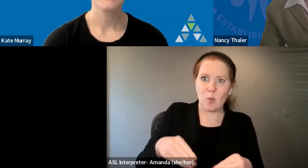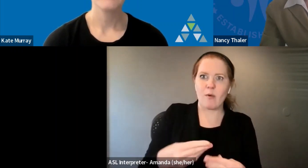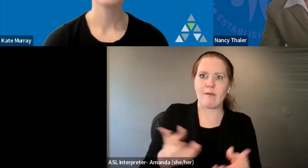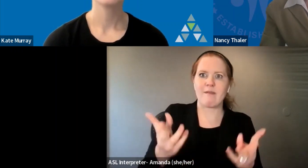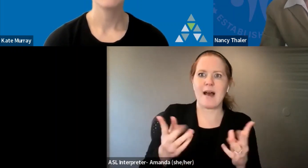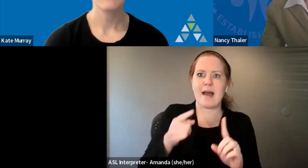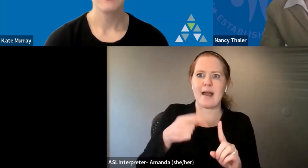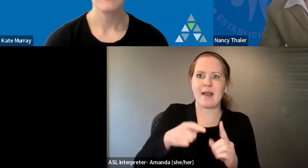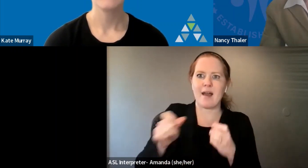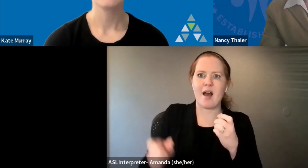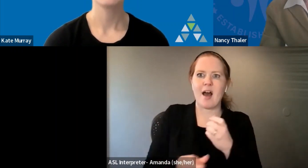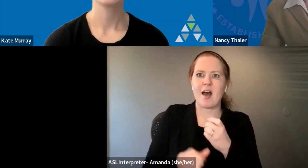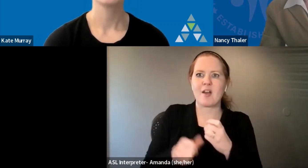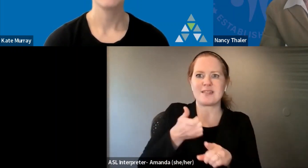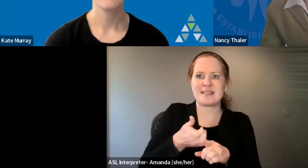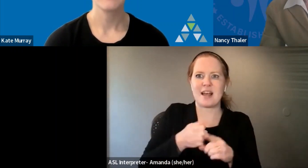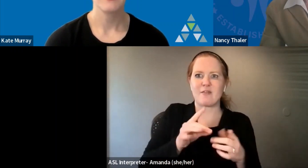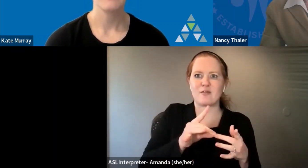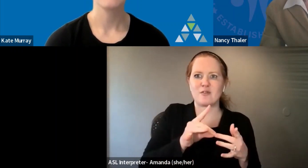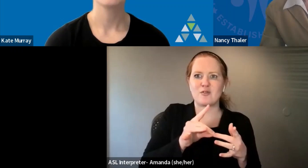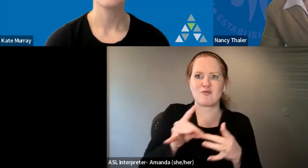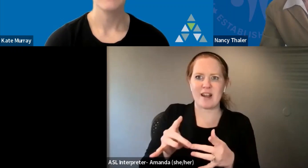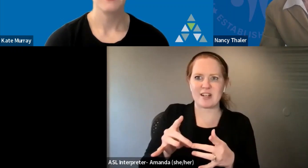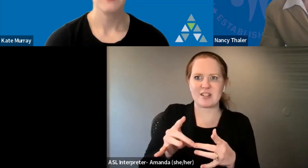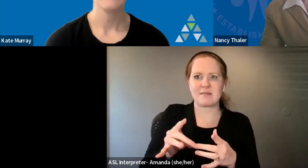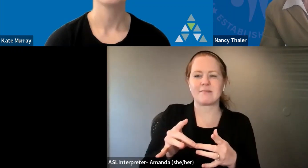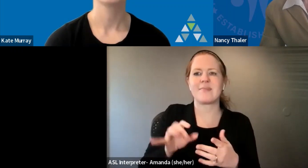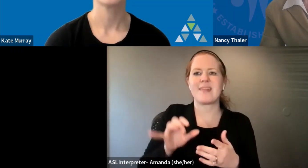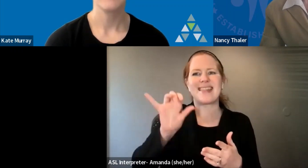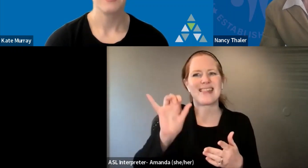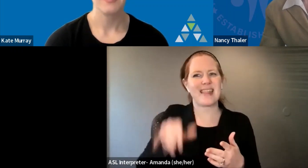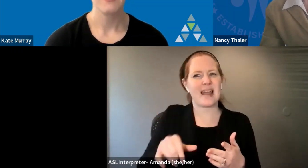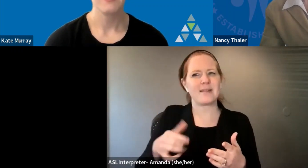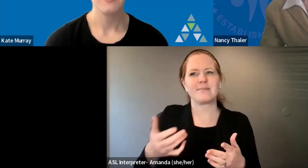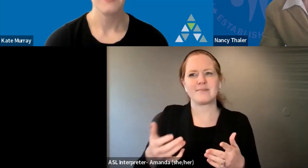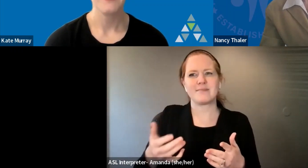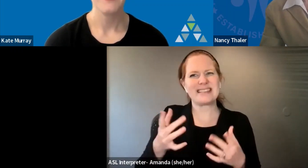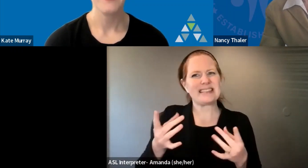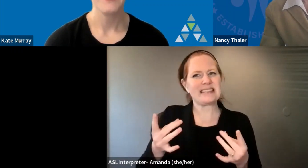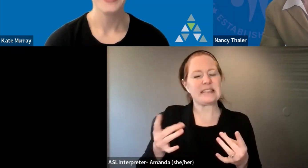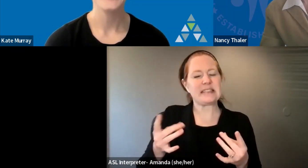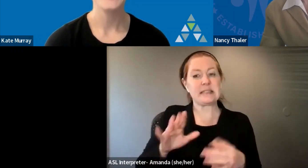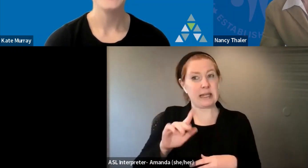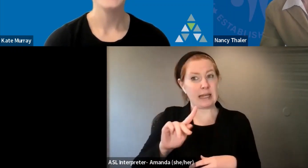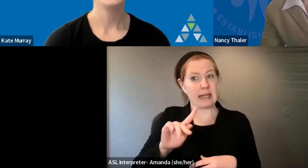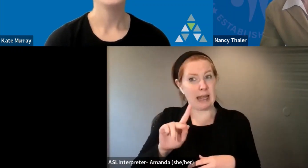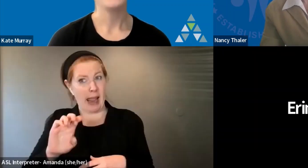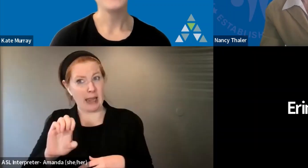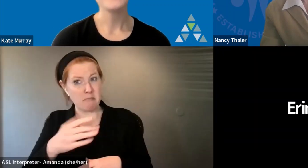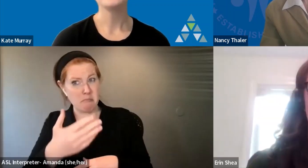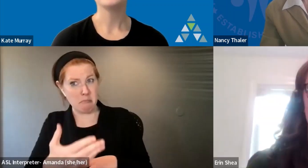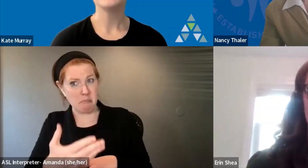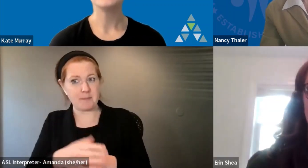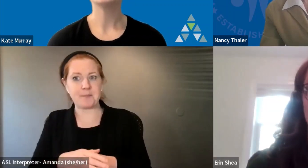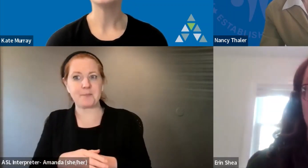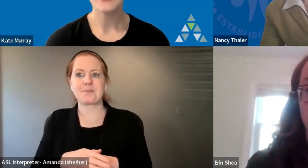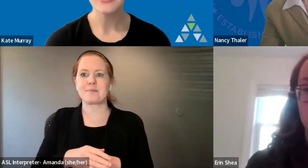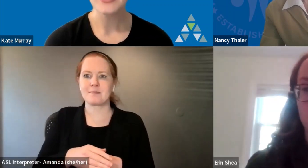under self-direction? That's a touchy one. Kate, you want to take